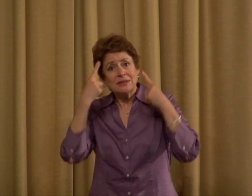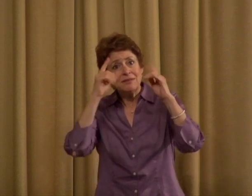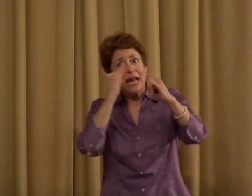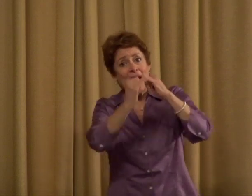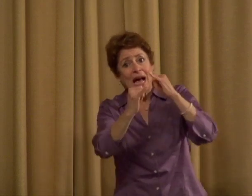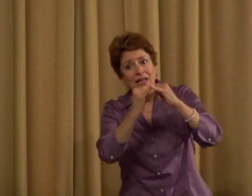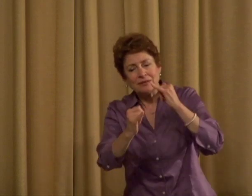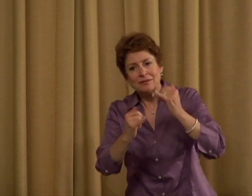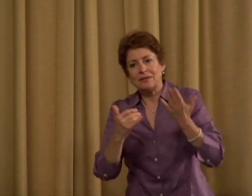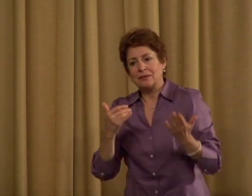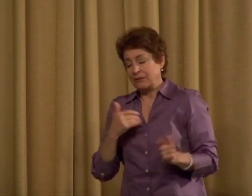So the end results